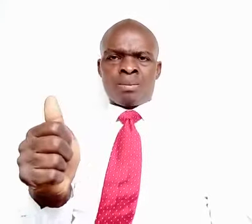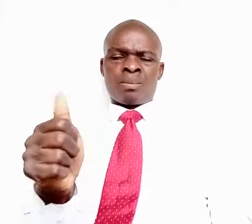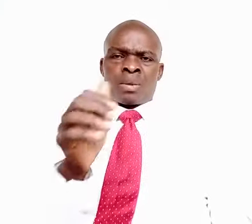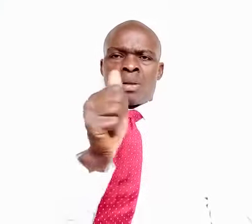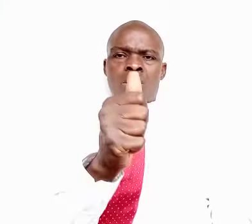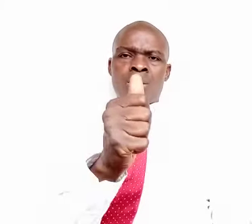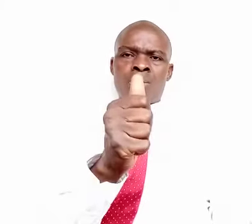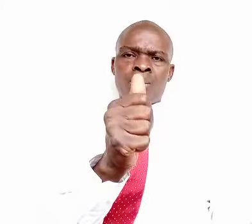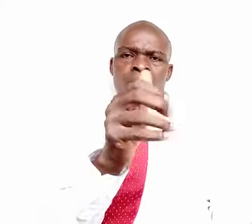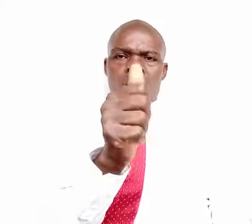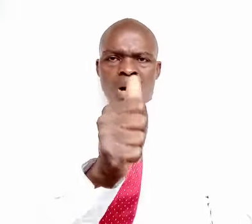and